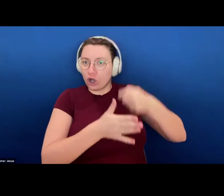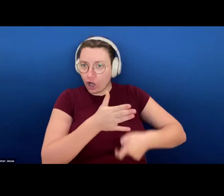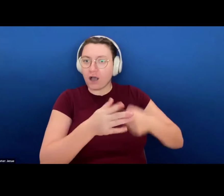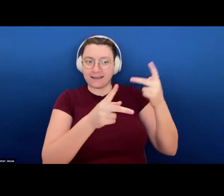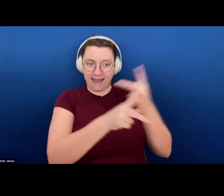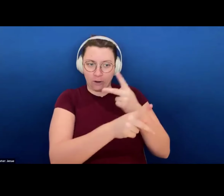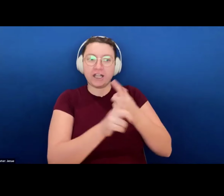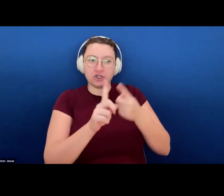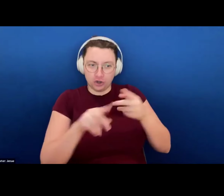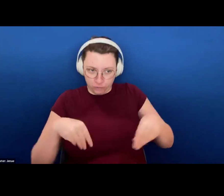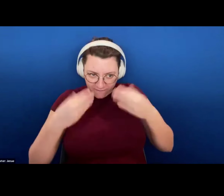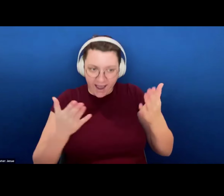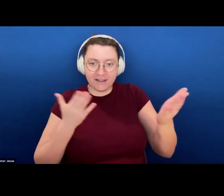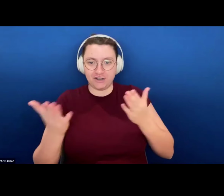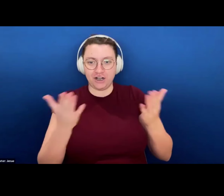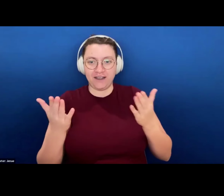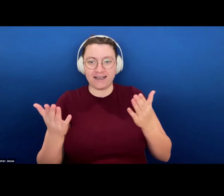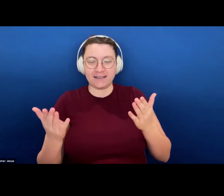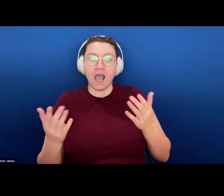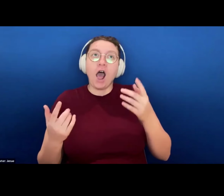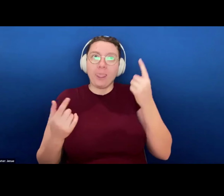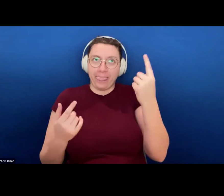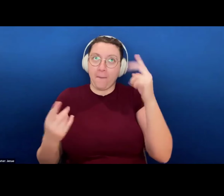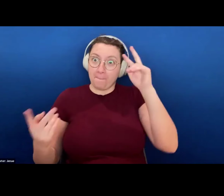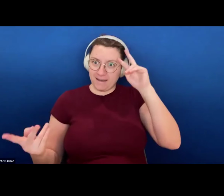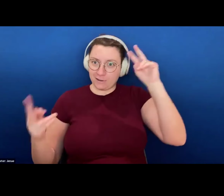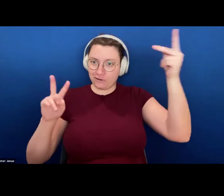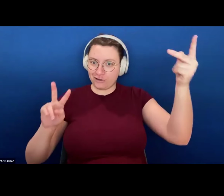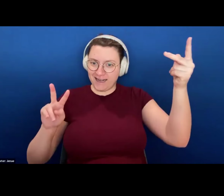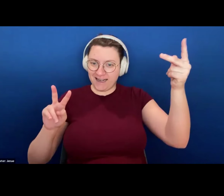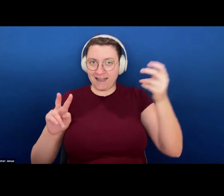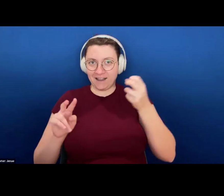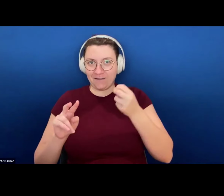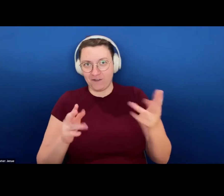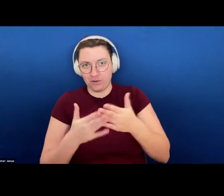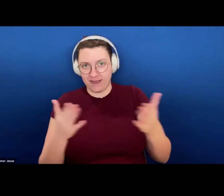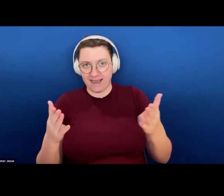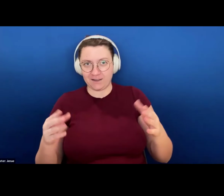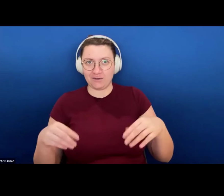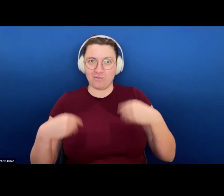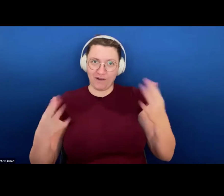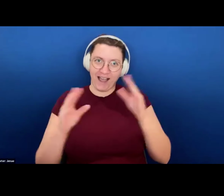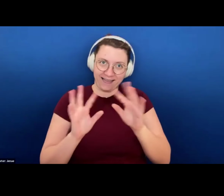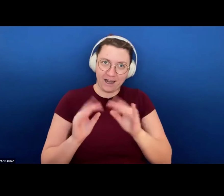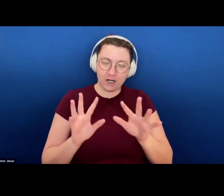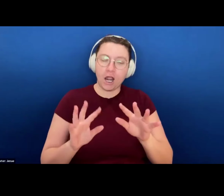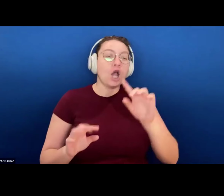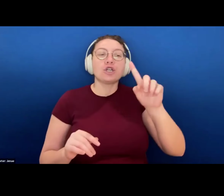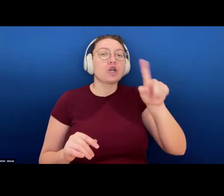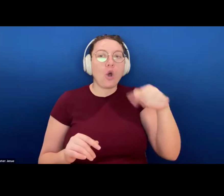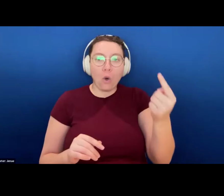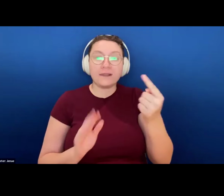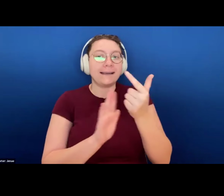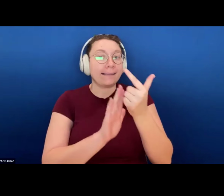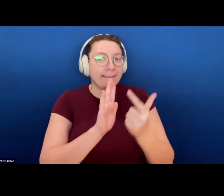service. So what's misunderstood here is a few things. So let's provide some clarity. You're only guaranteed